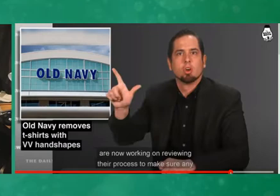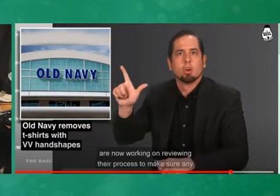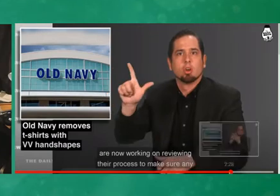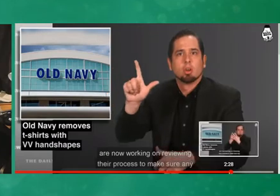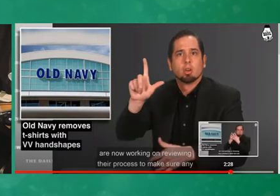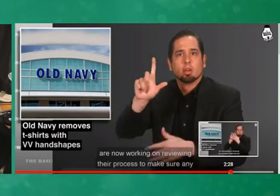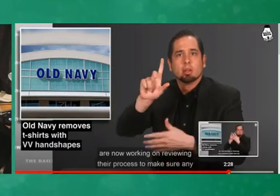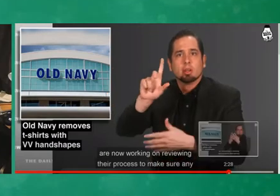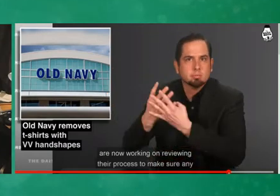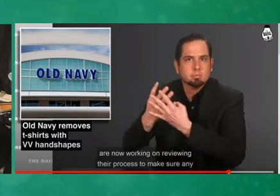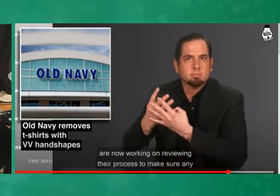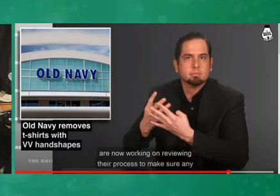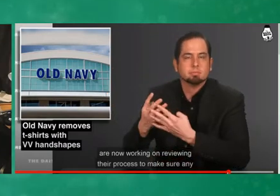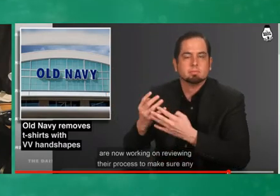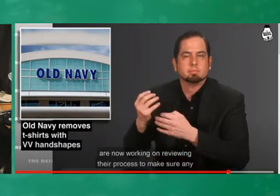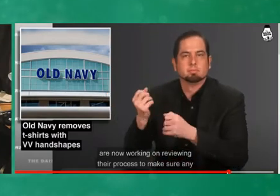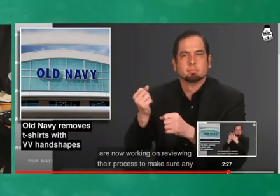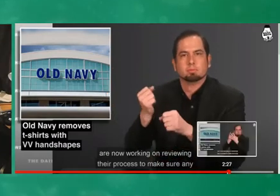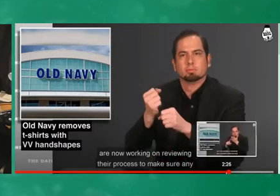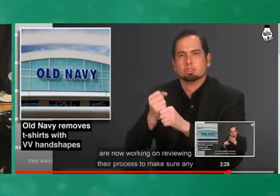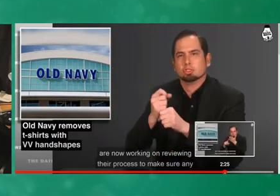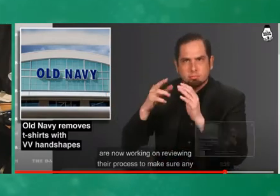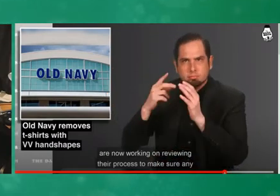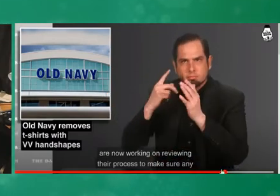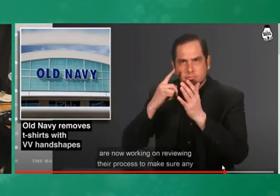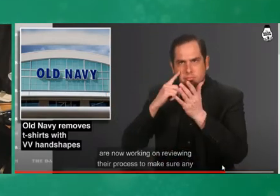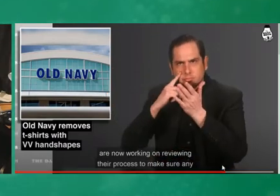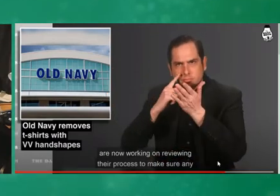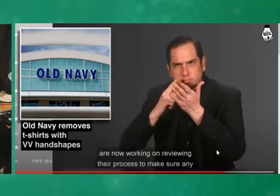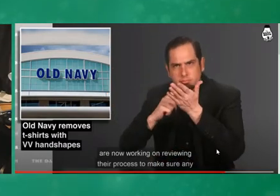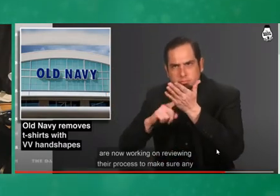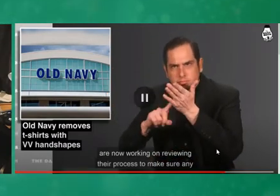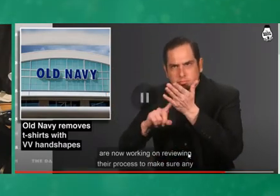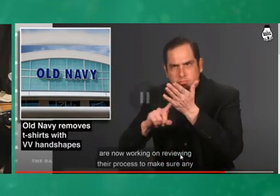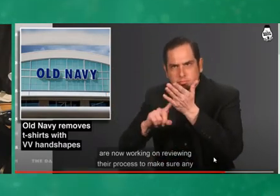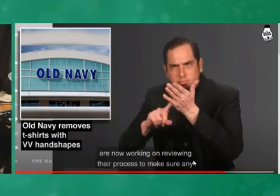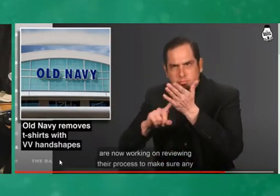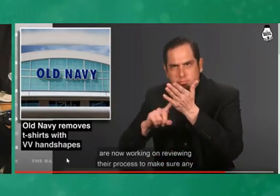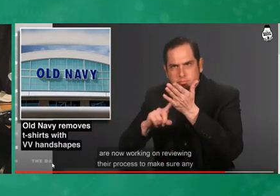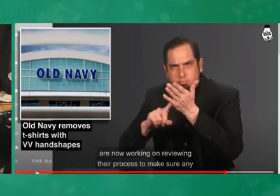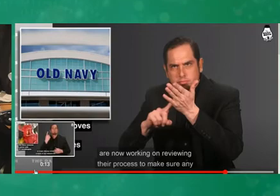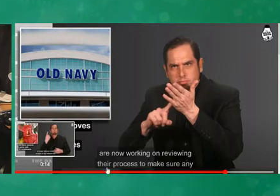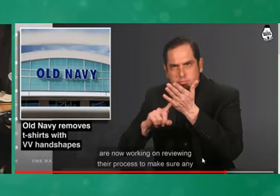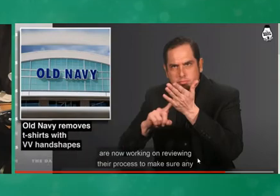Other than just, okay, yeah, unintended meanings, blah. So we'll go again from the,